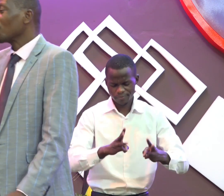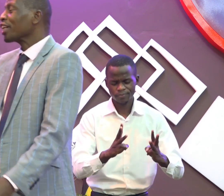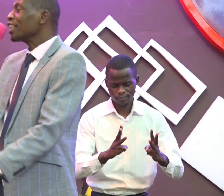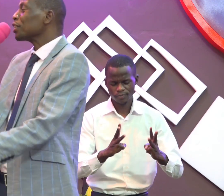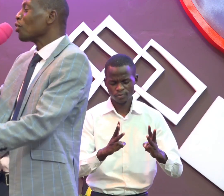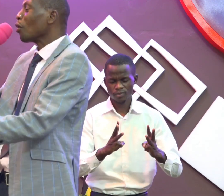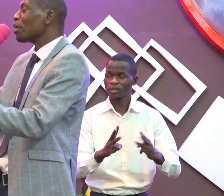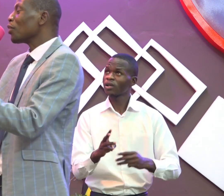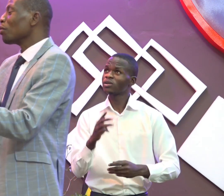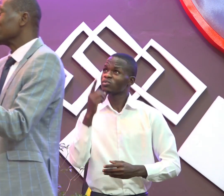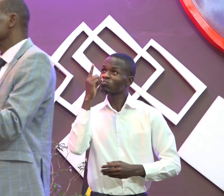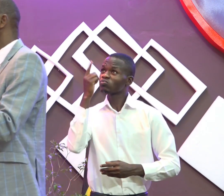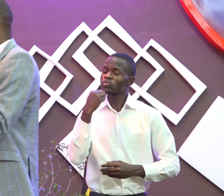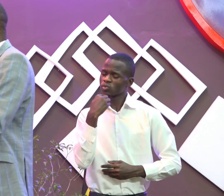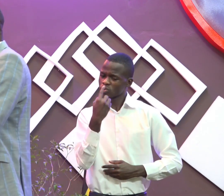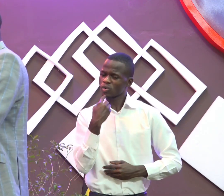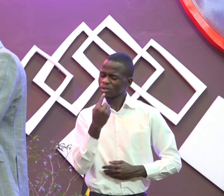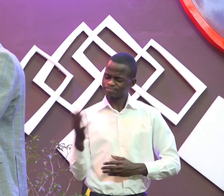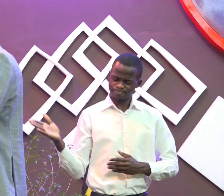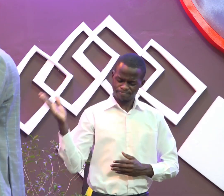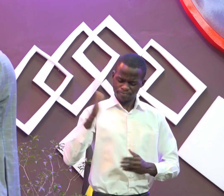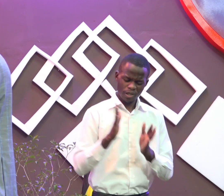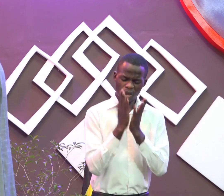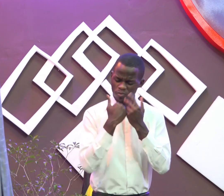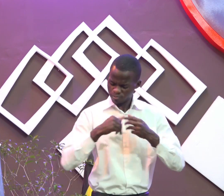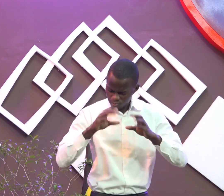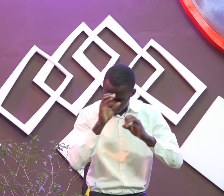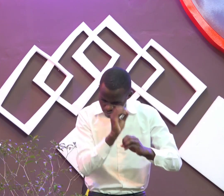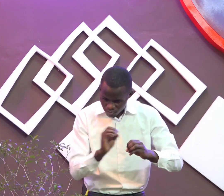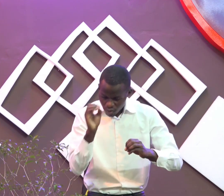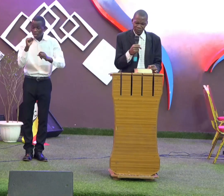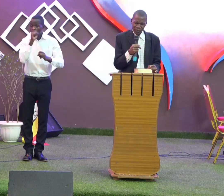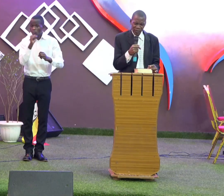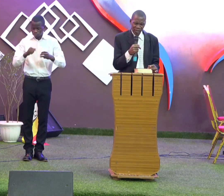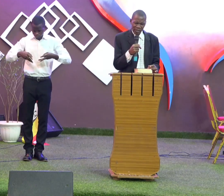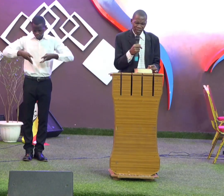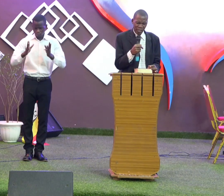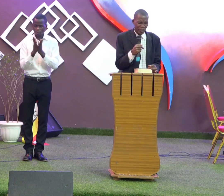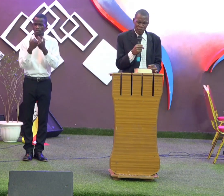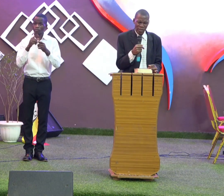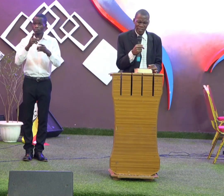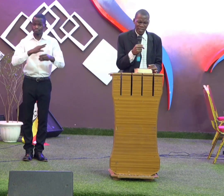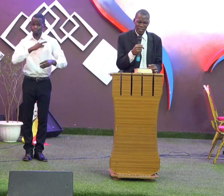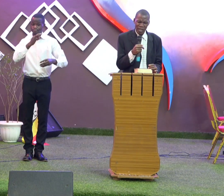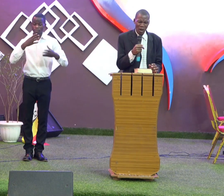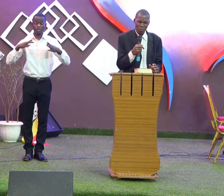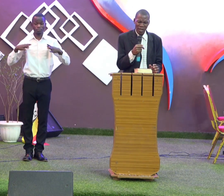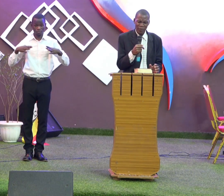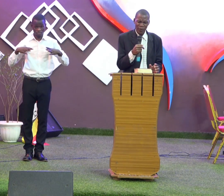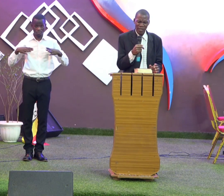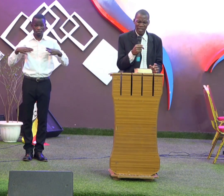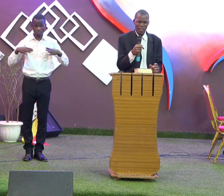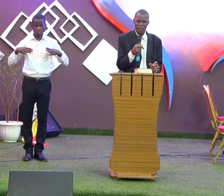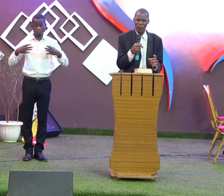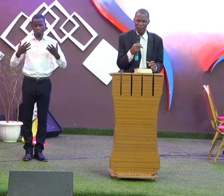si way. Sikwoyogedde nti mukomeewo mugende munoonye oluguudo olw'edda gye luli mutambulire omwo namwe munirabira ememeeza mu ekiwummulo. It's you that says come back